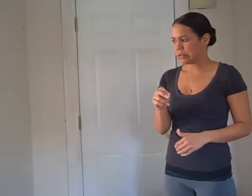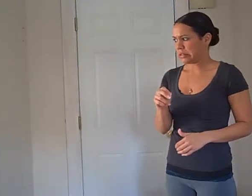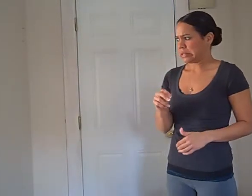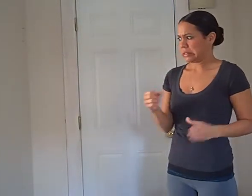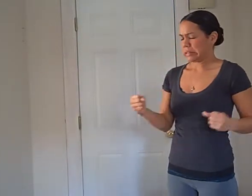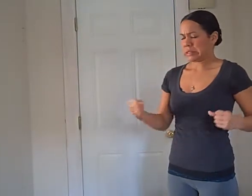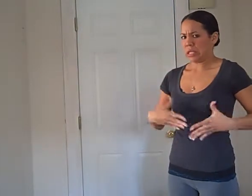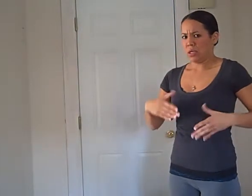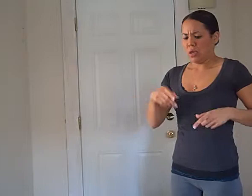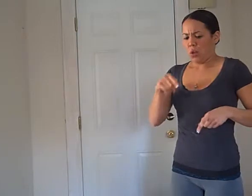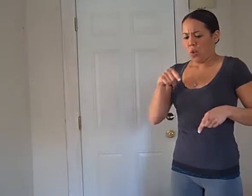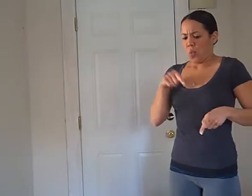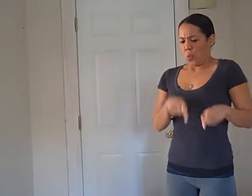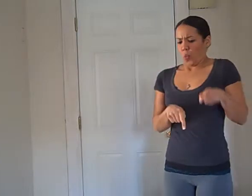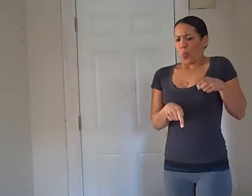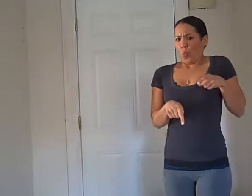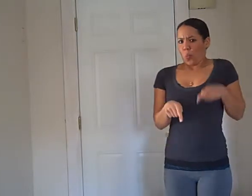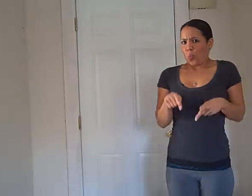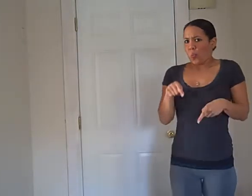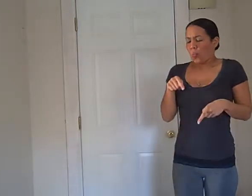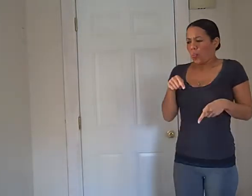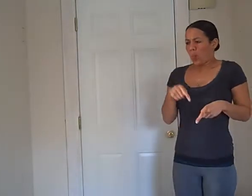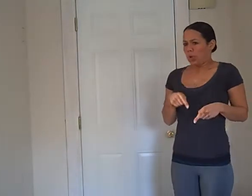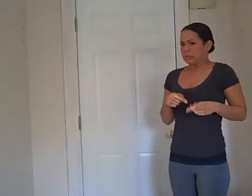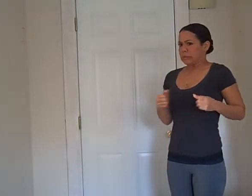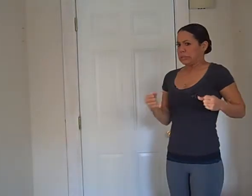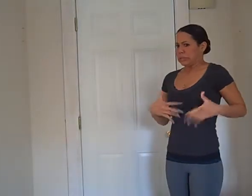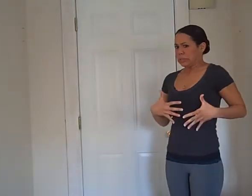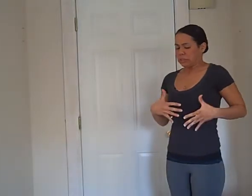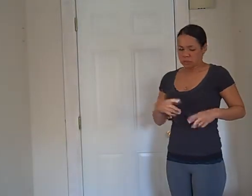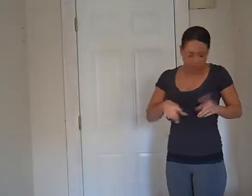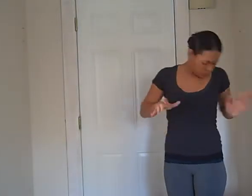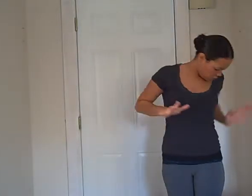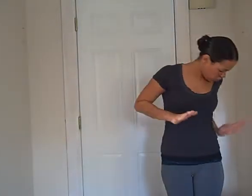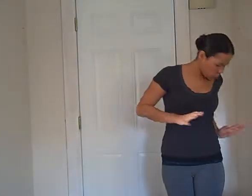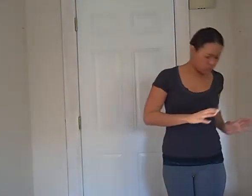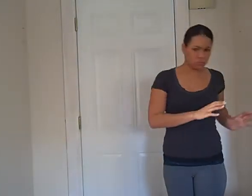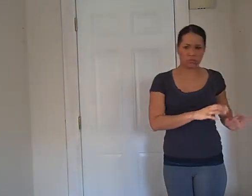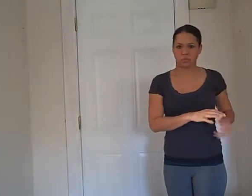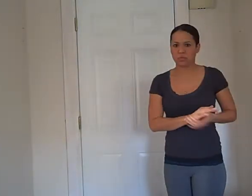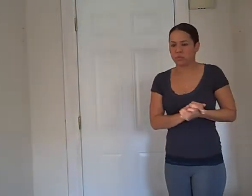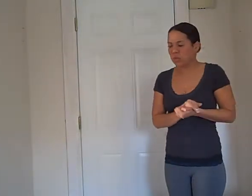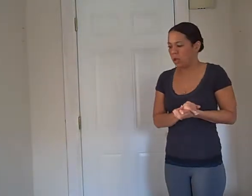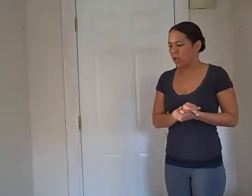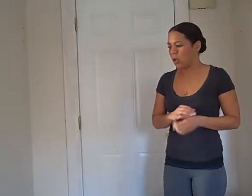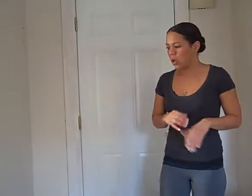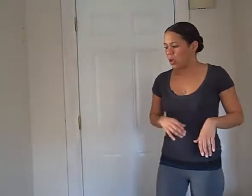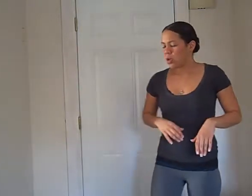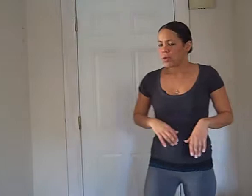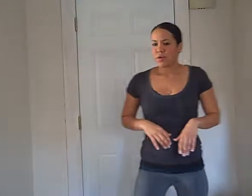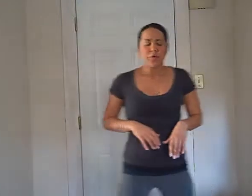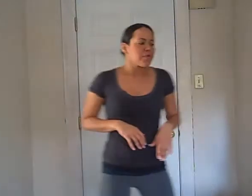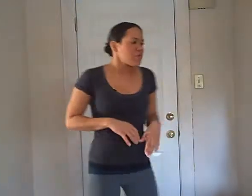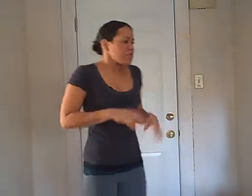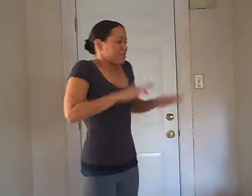as fast as he could, given the extreme clutter of the room. There's a description in Fantastic Beasts and Where to Find